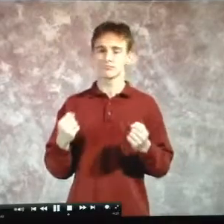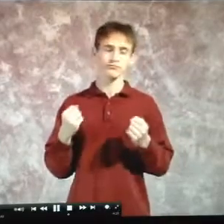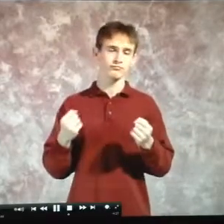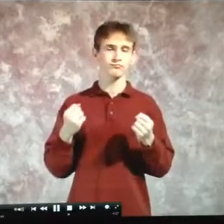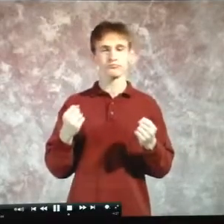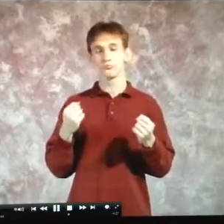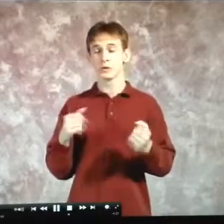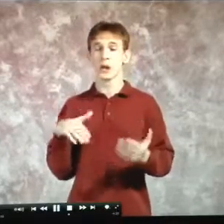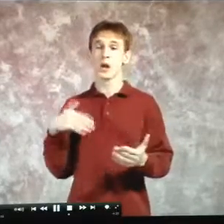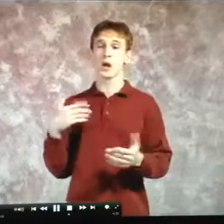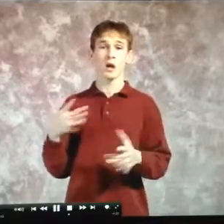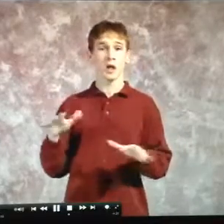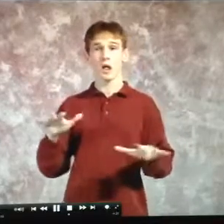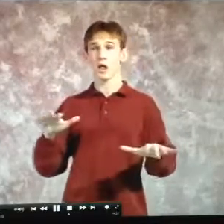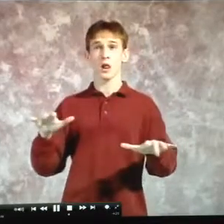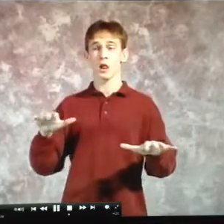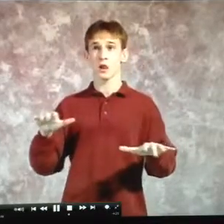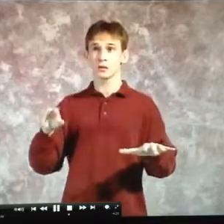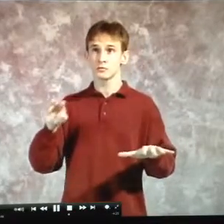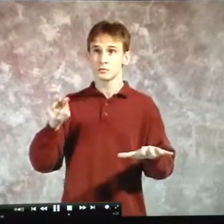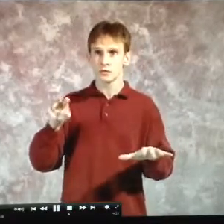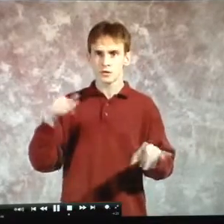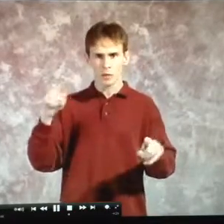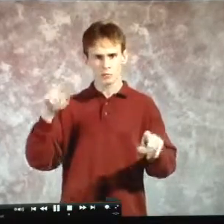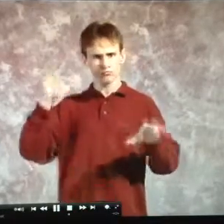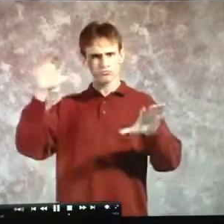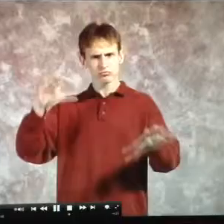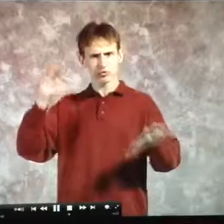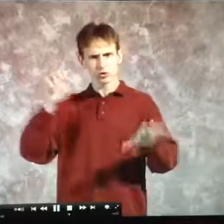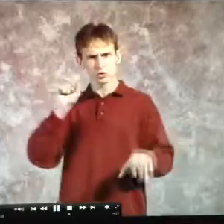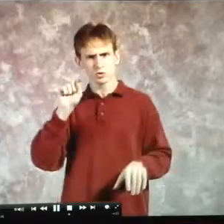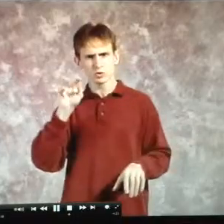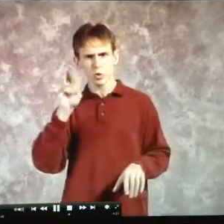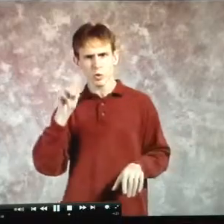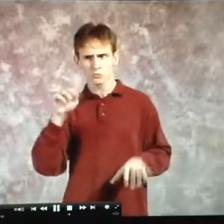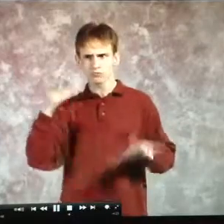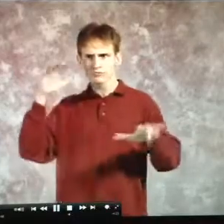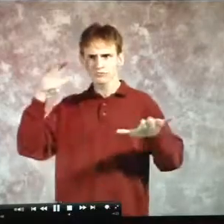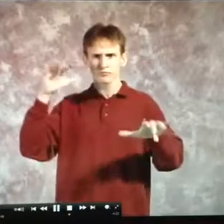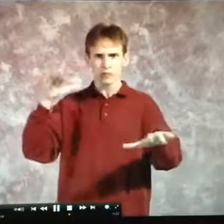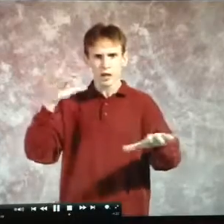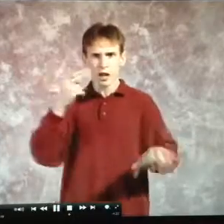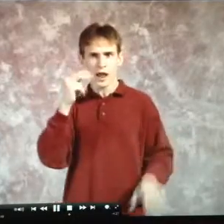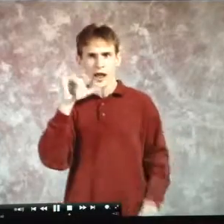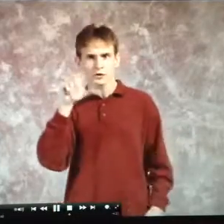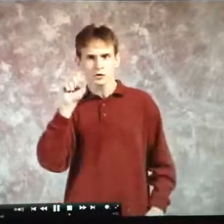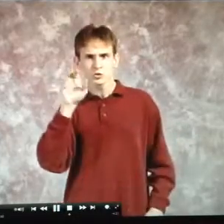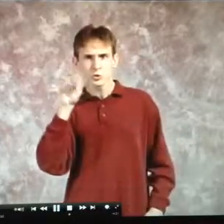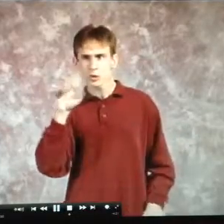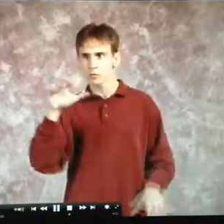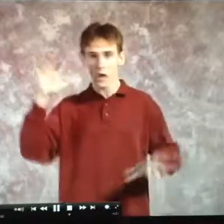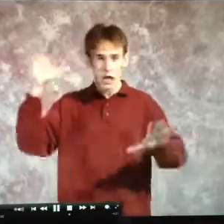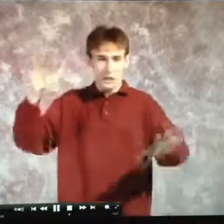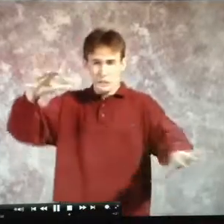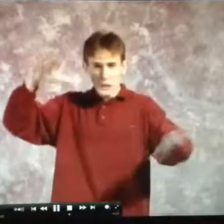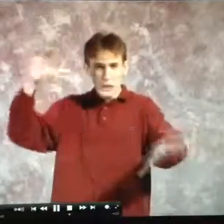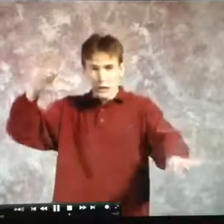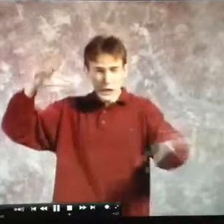We were driving along, and all of a sudden it started raining. There was a huge storm, and it was hailing,